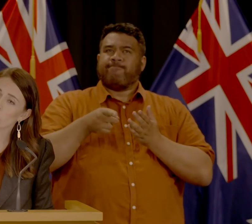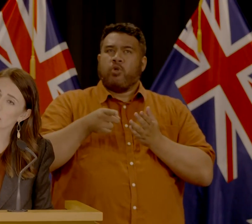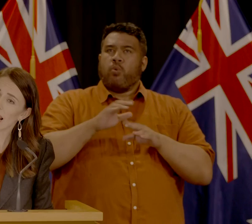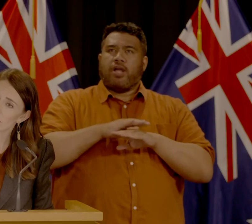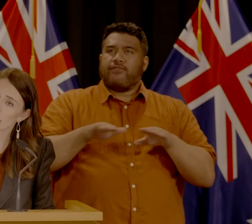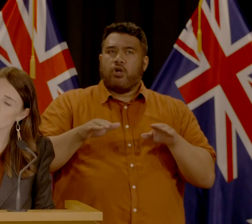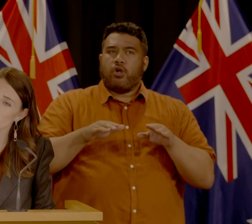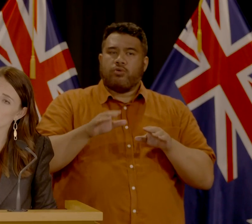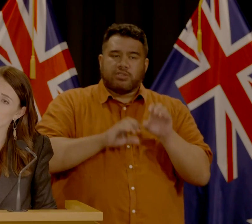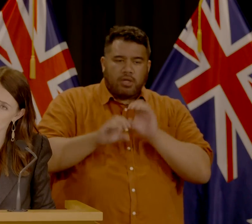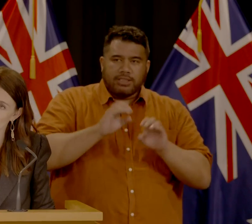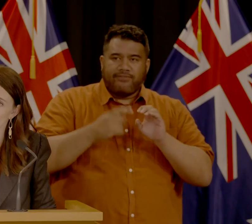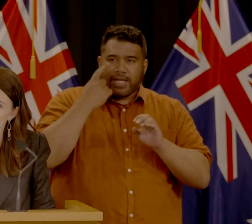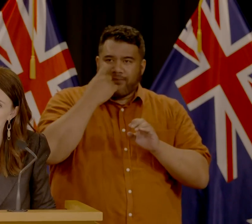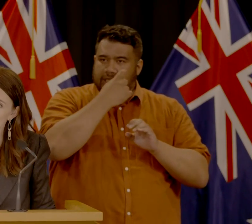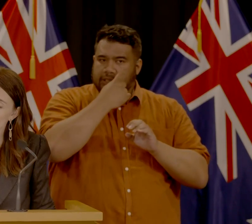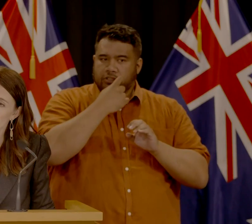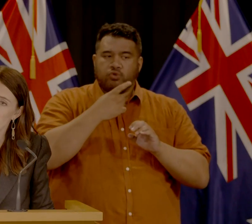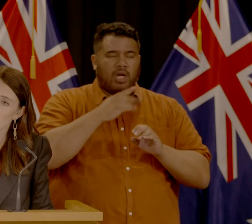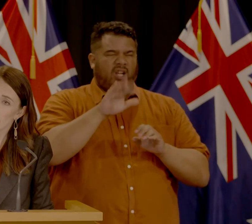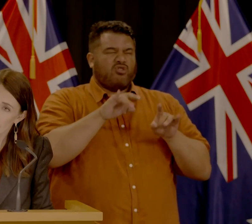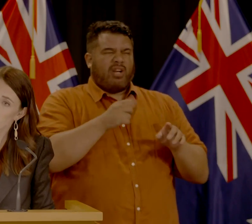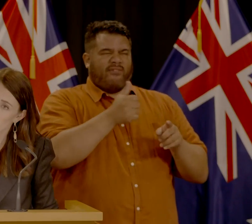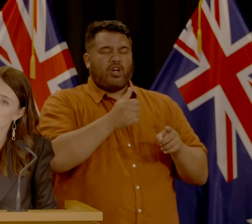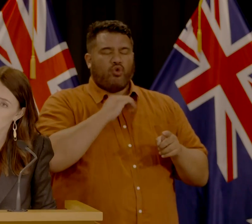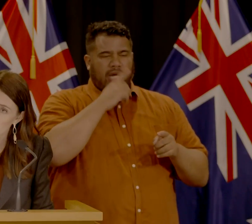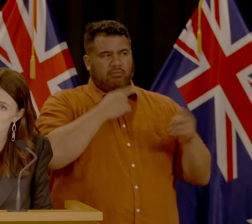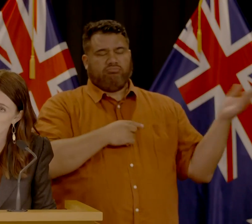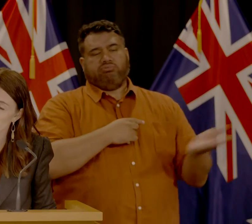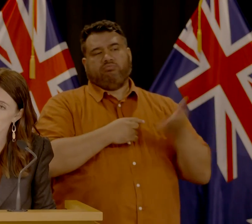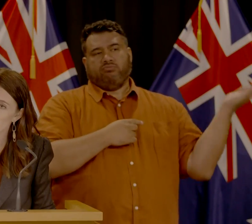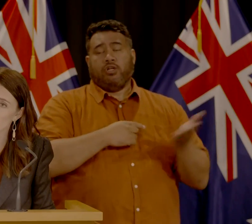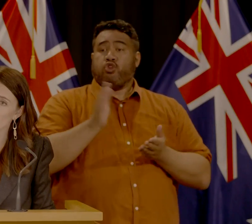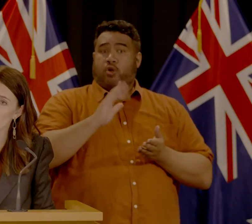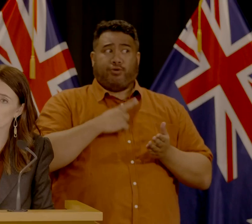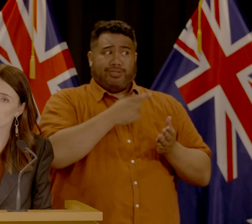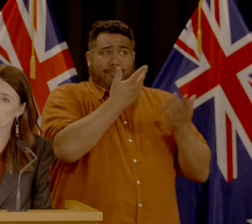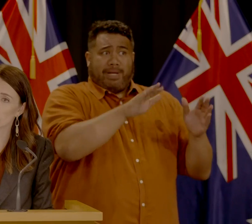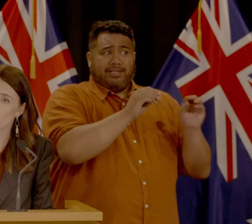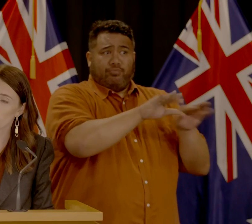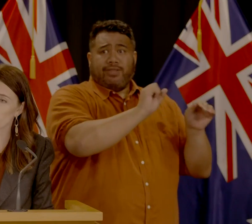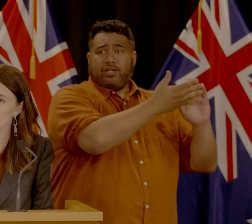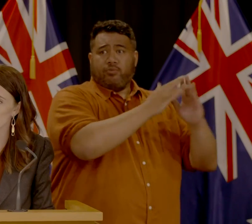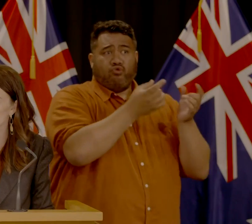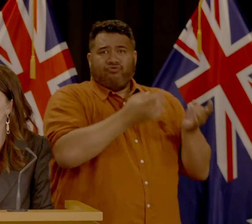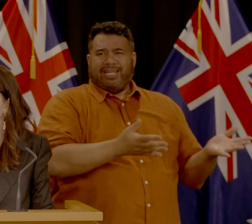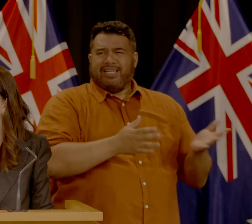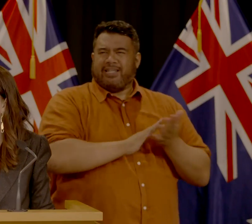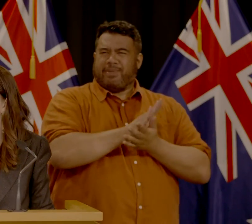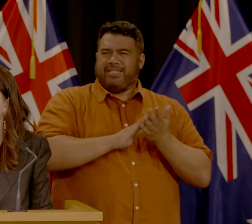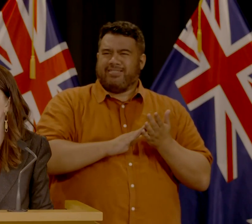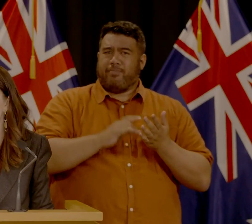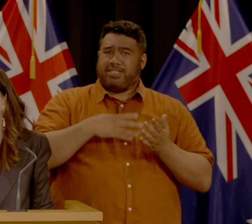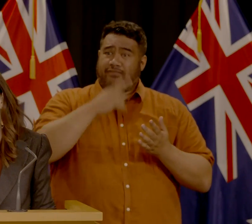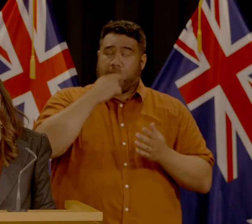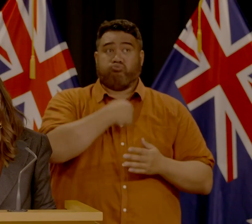which we would have an exclusion for Australia. They have community transmission, and so I could not provide you, hand on